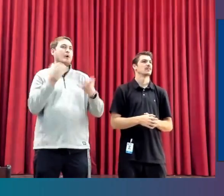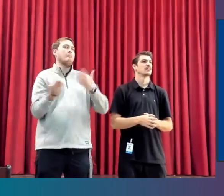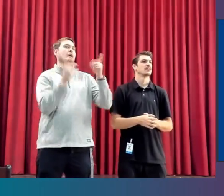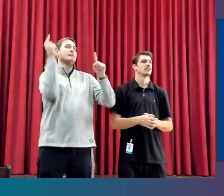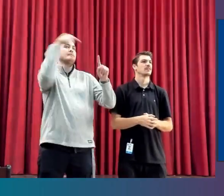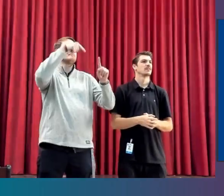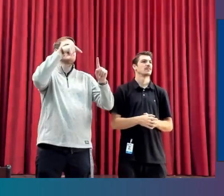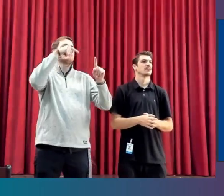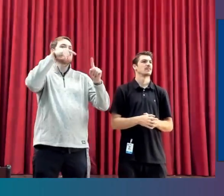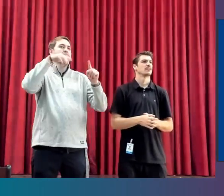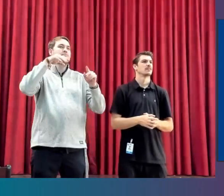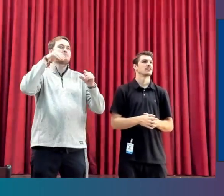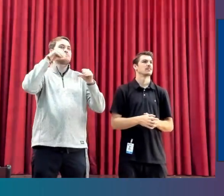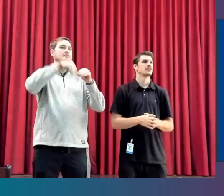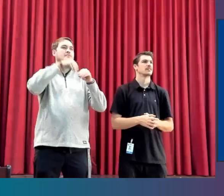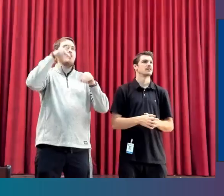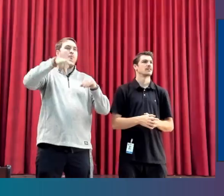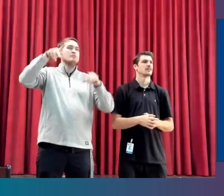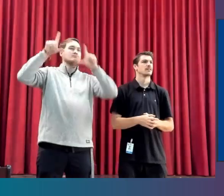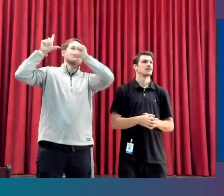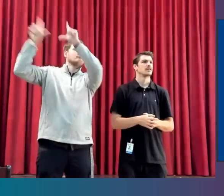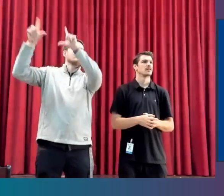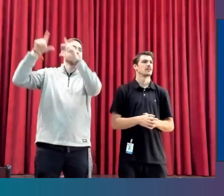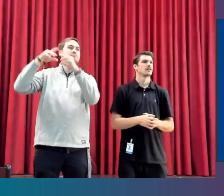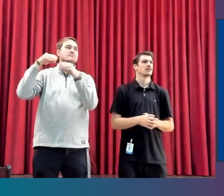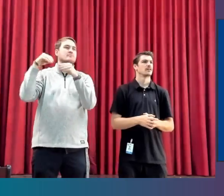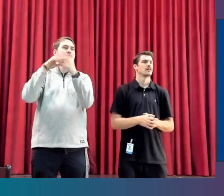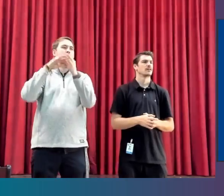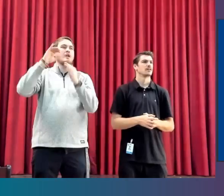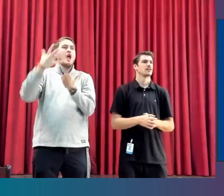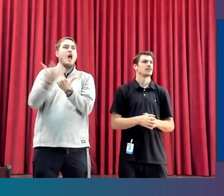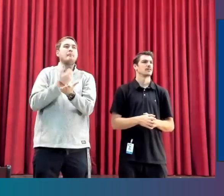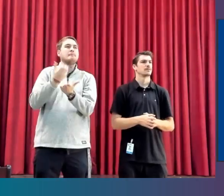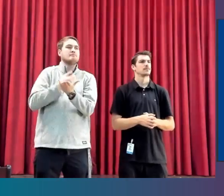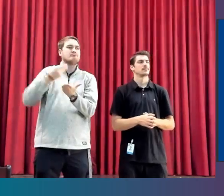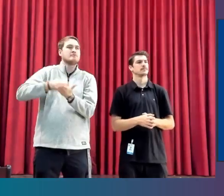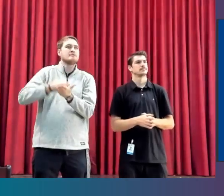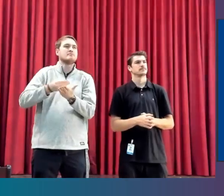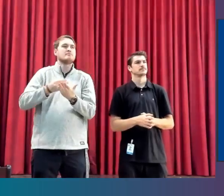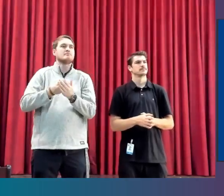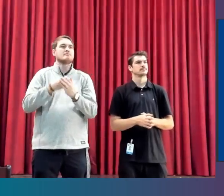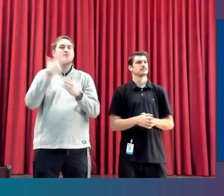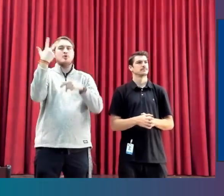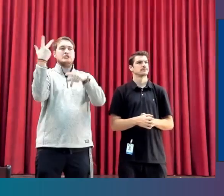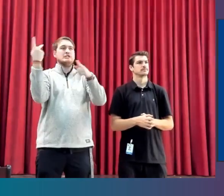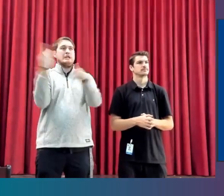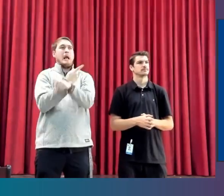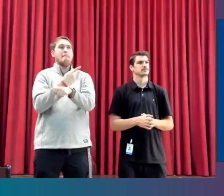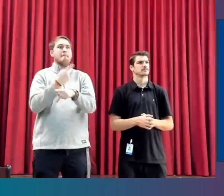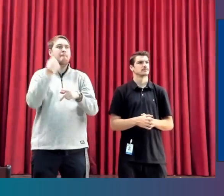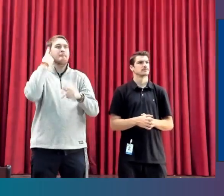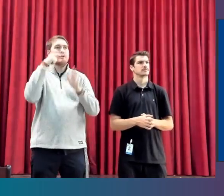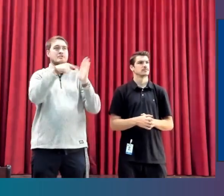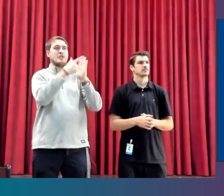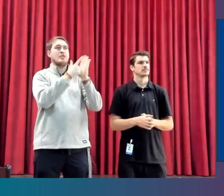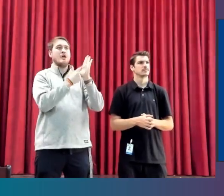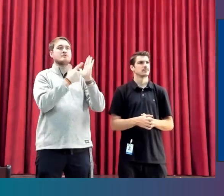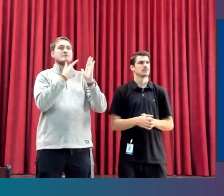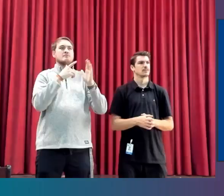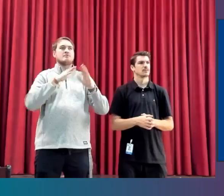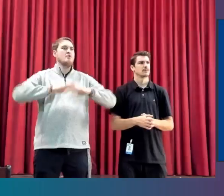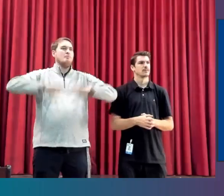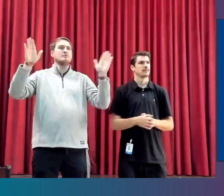I did also want to bring up the 3 times the income that you had mentioned. So